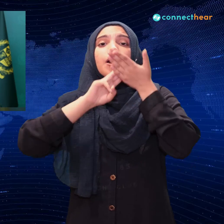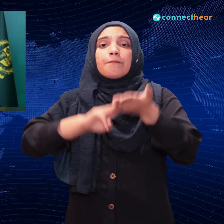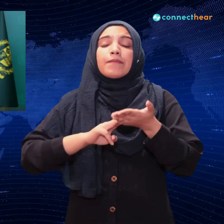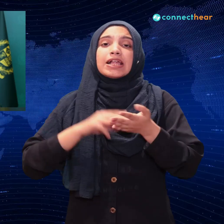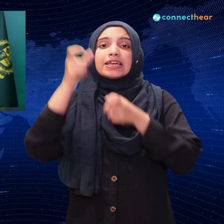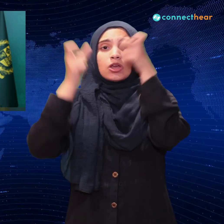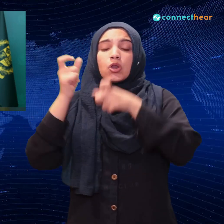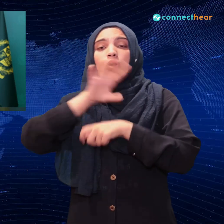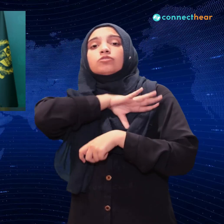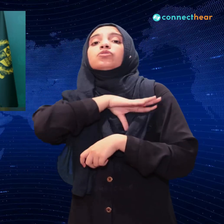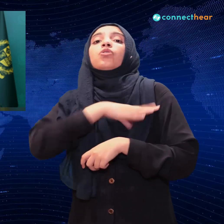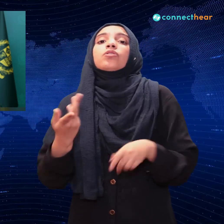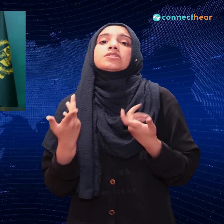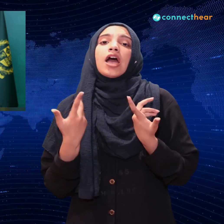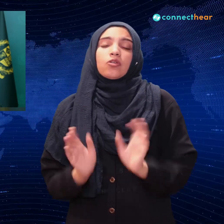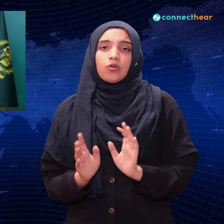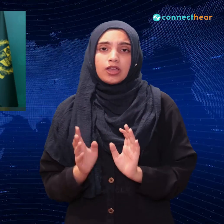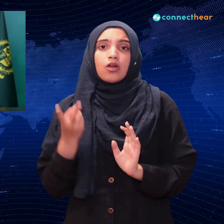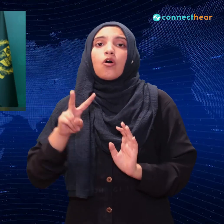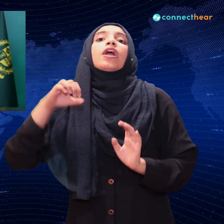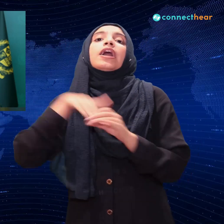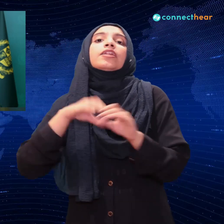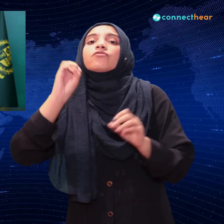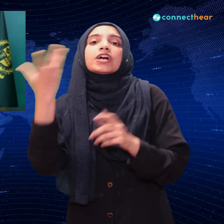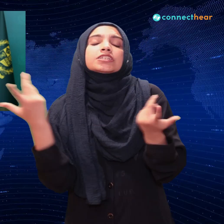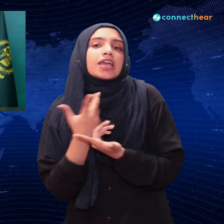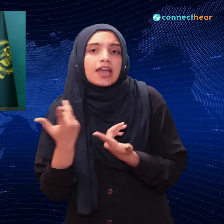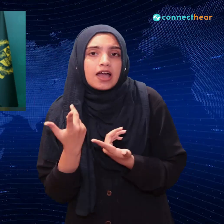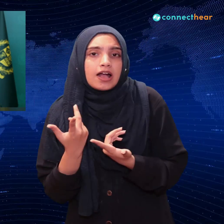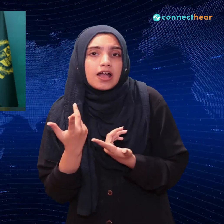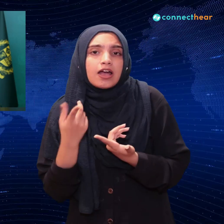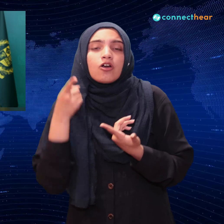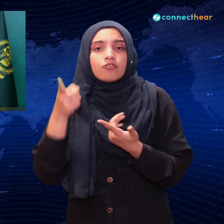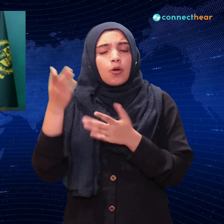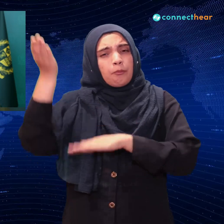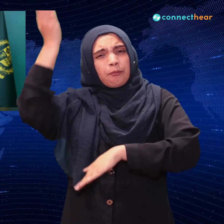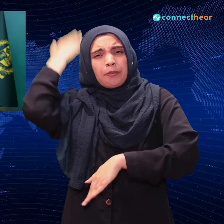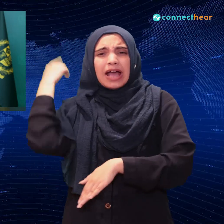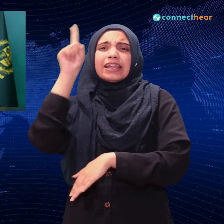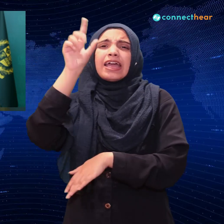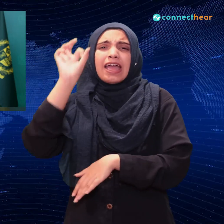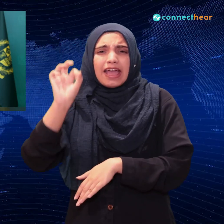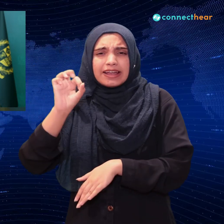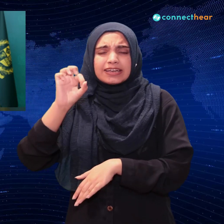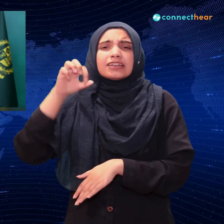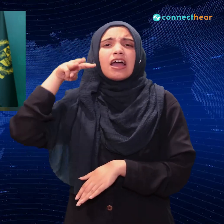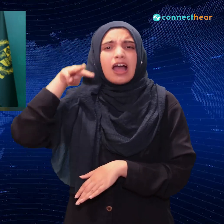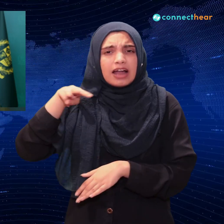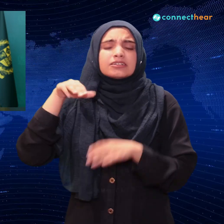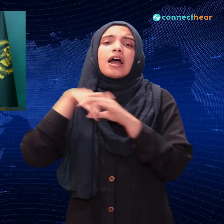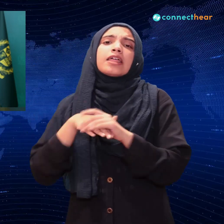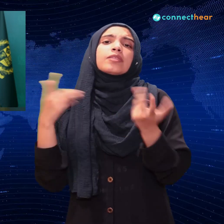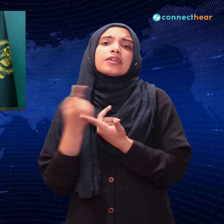Pakistanis. And why did this happen? In the 80s, Pakistan was a frontline